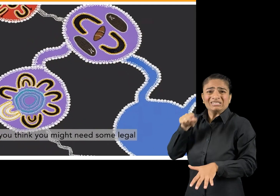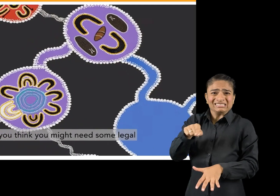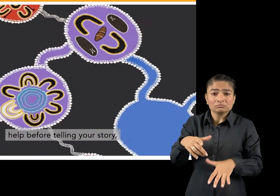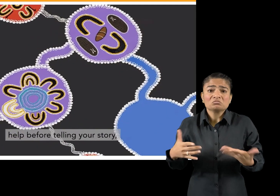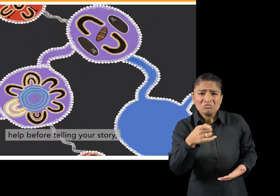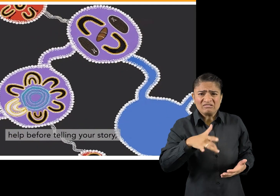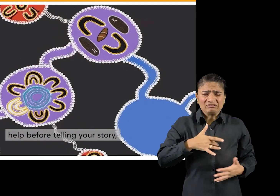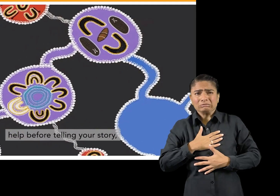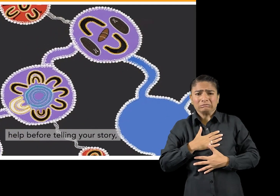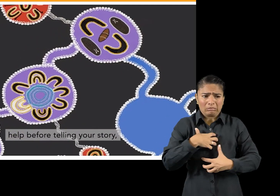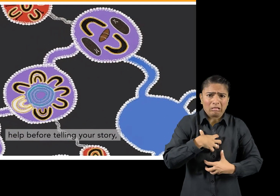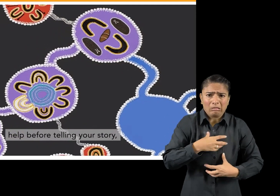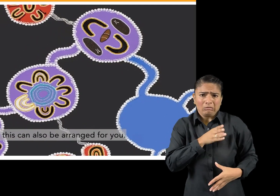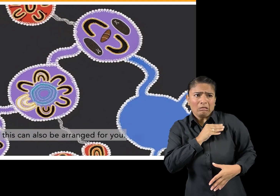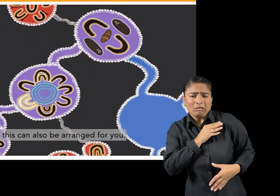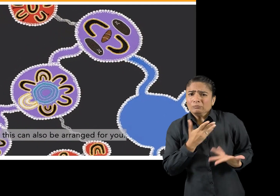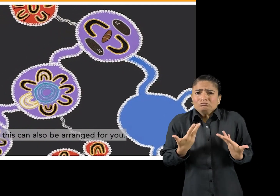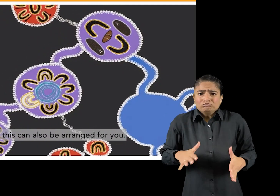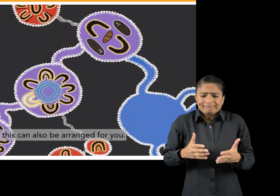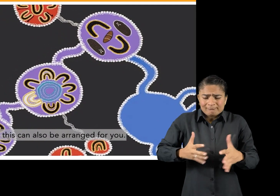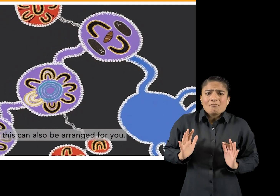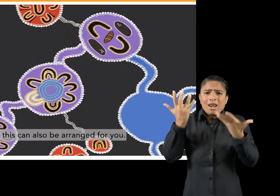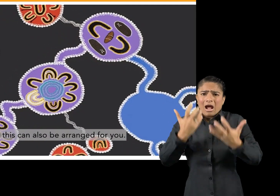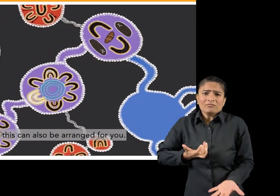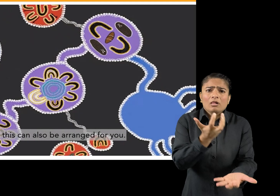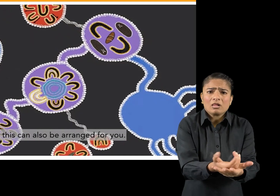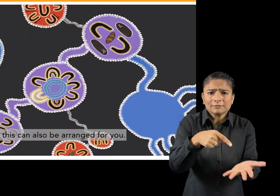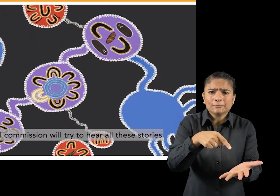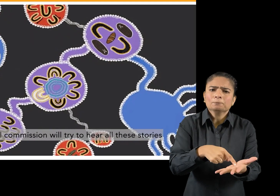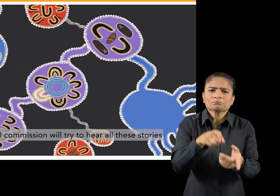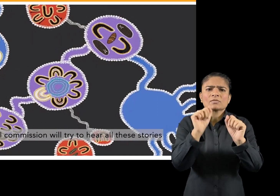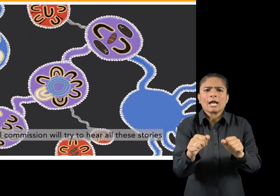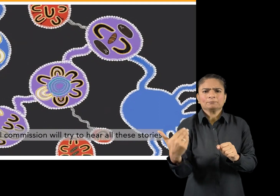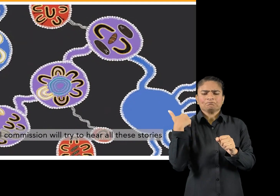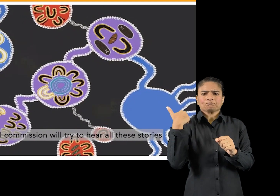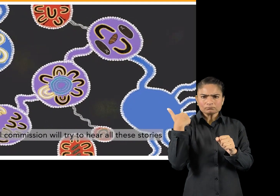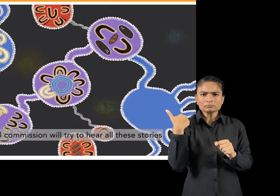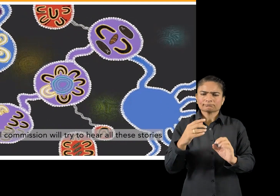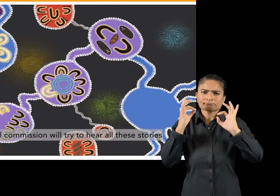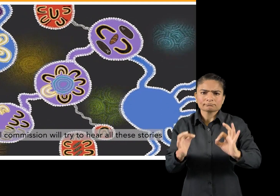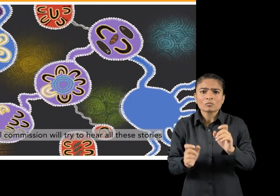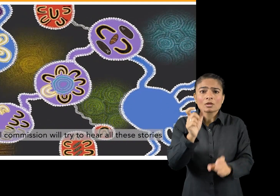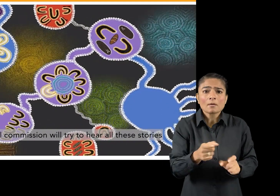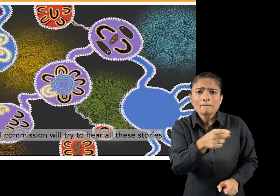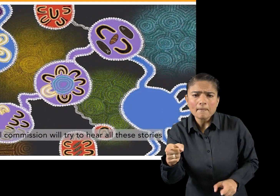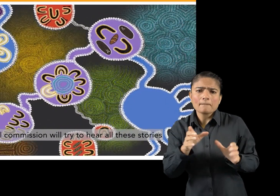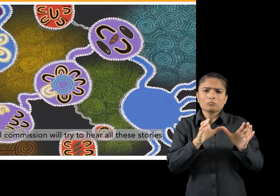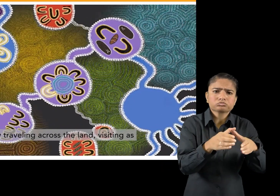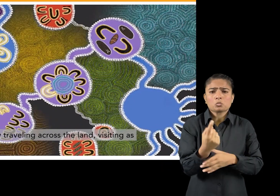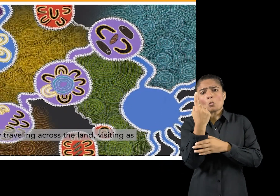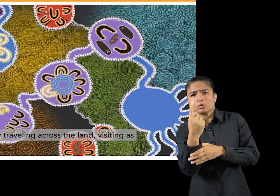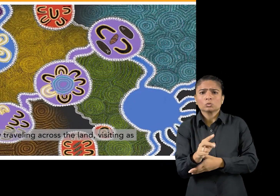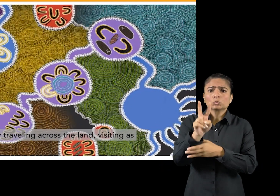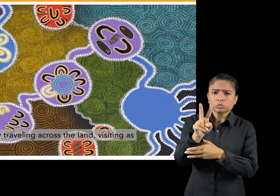need some legal help before telling your story, this can also be arranged for you. The Royal Commission will try to hear all these stories